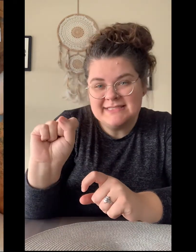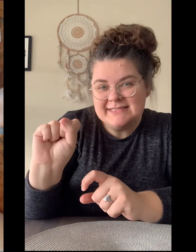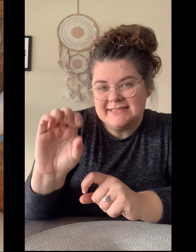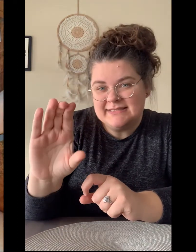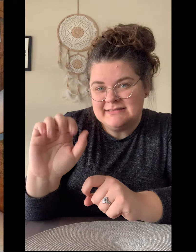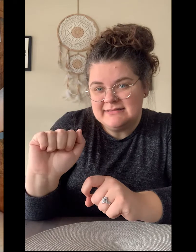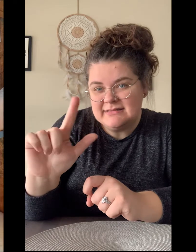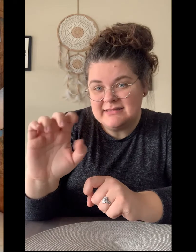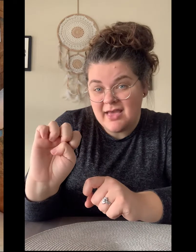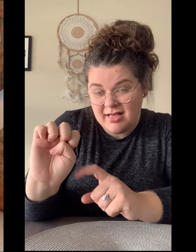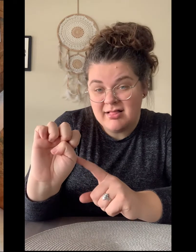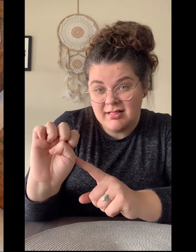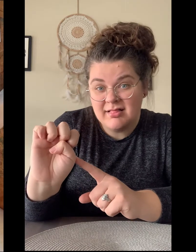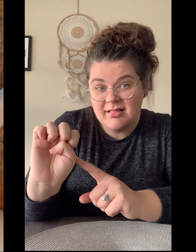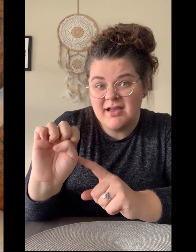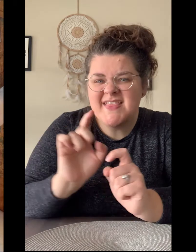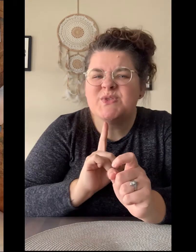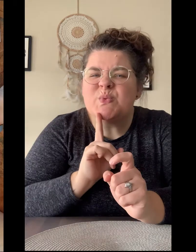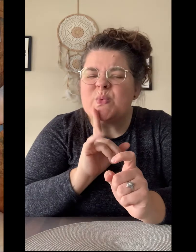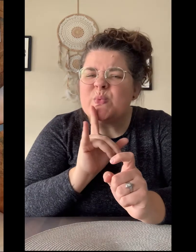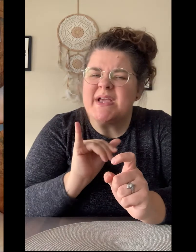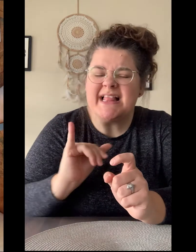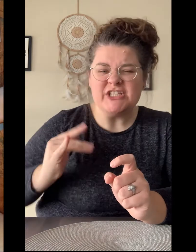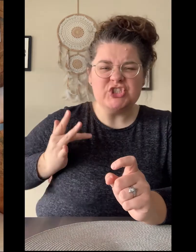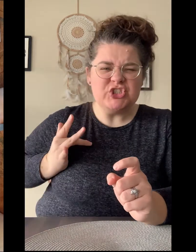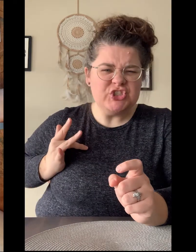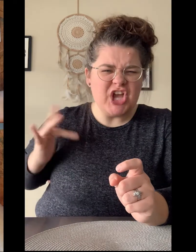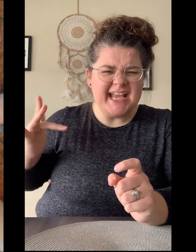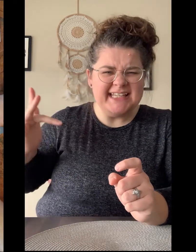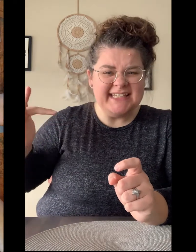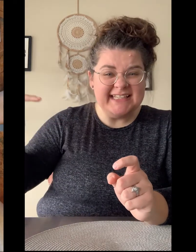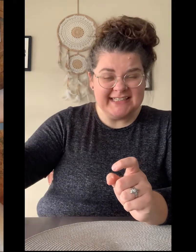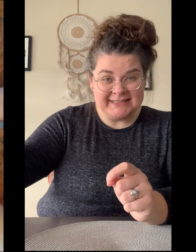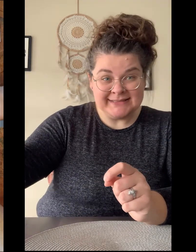scale that is really shiny.